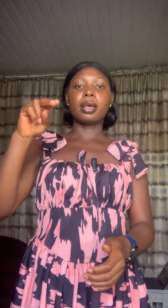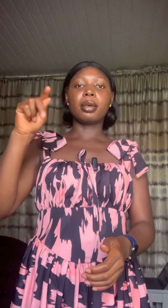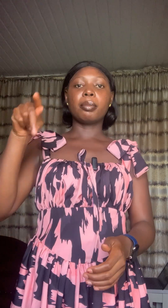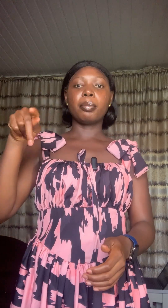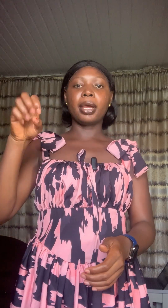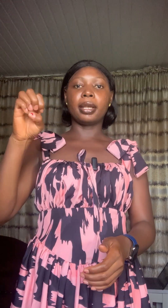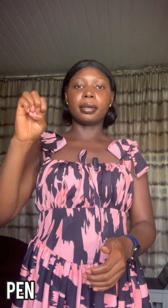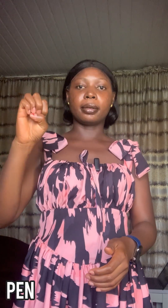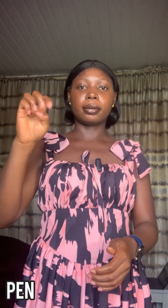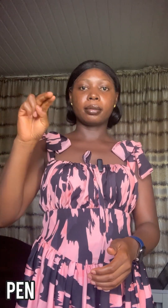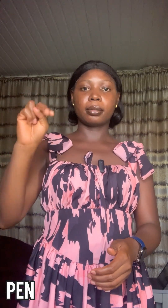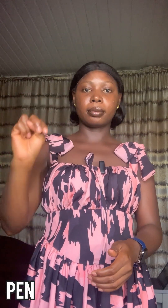Pen,